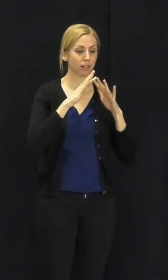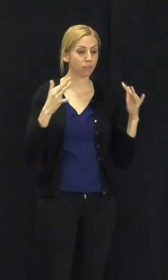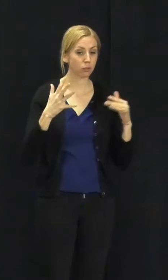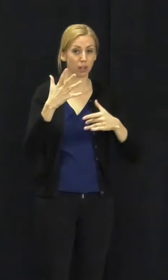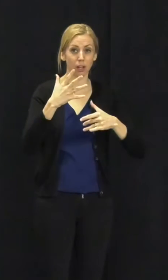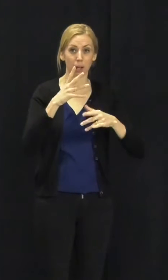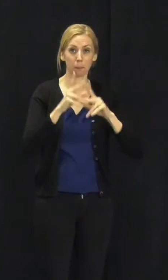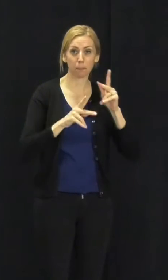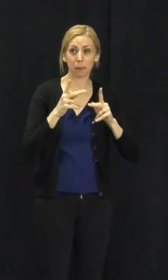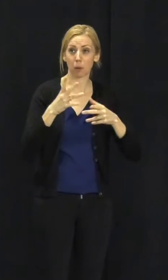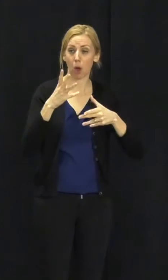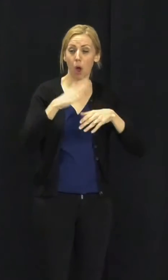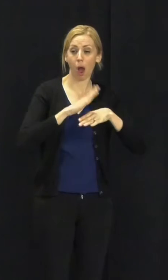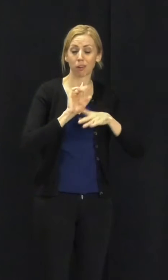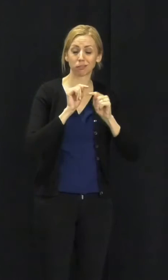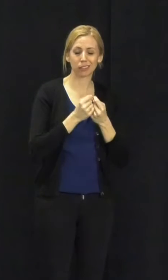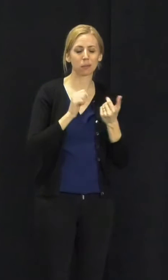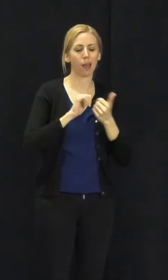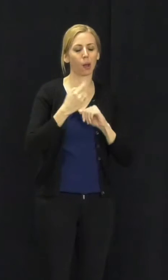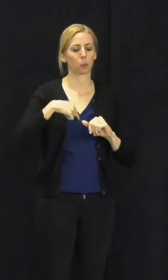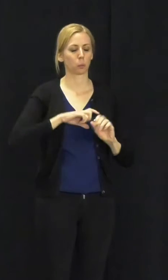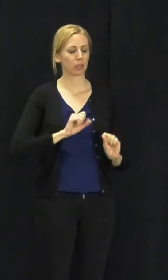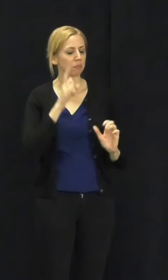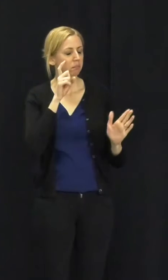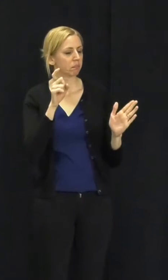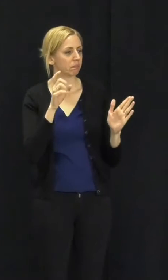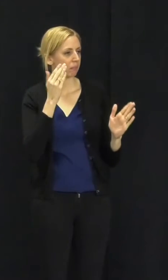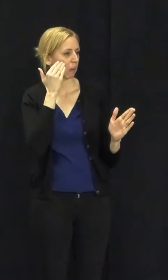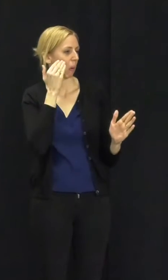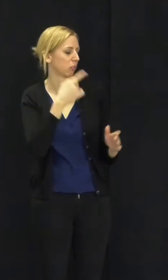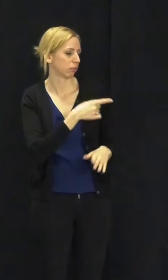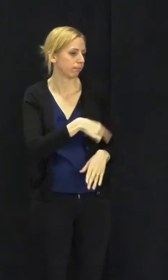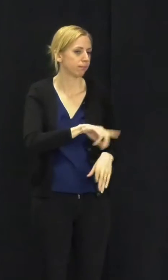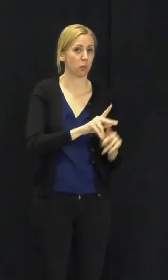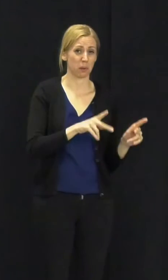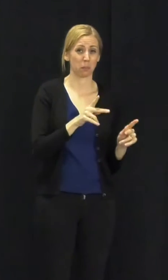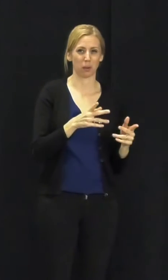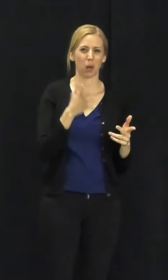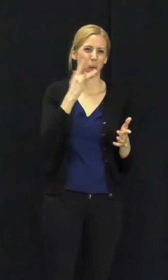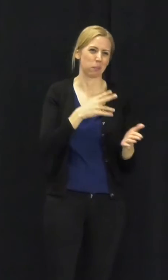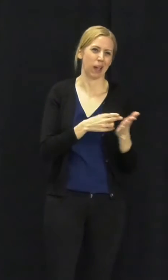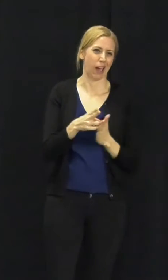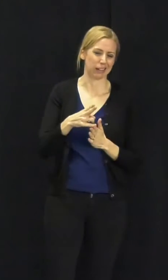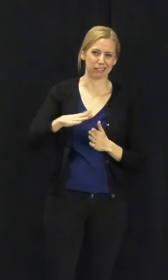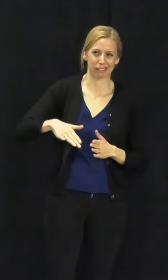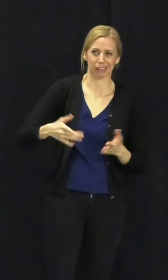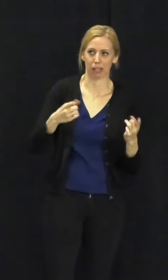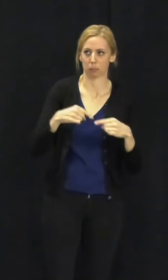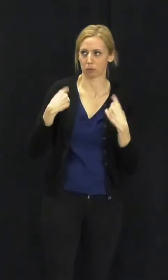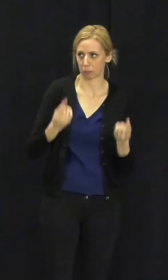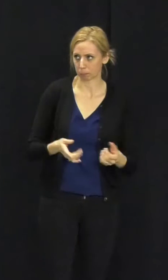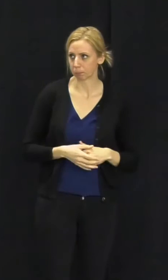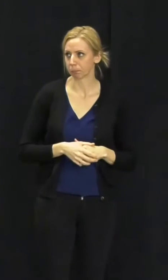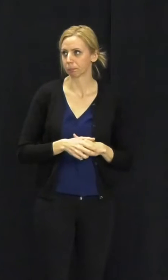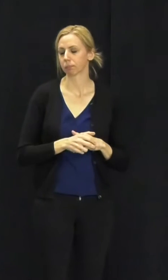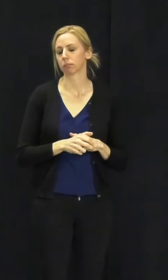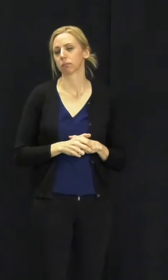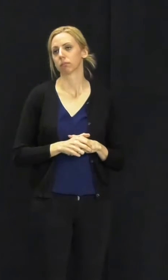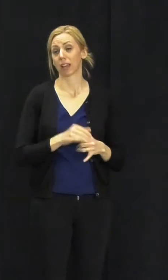as an example, in the for-profit world, they've only had an increase in the number of businesses of like 0.5% in the